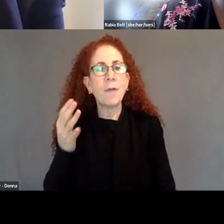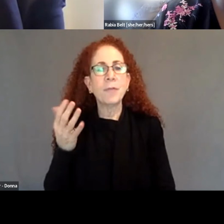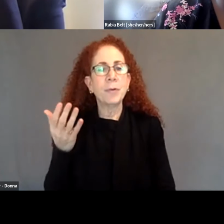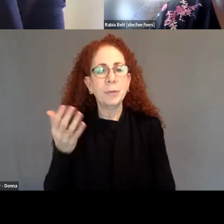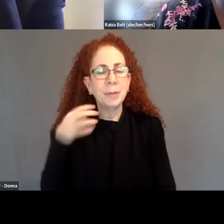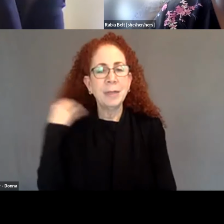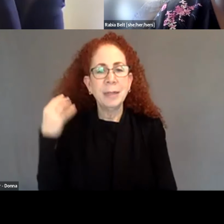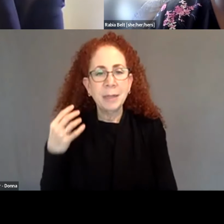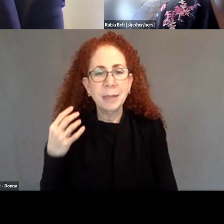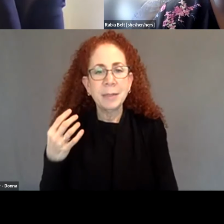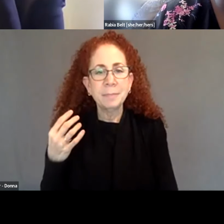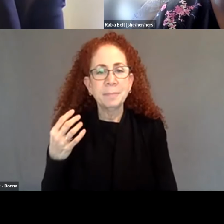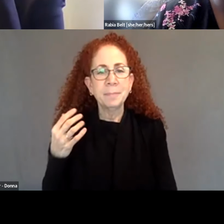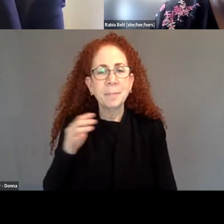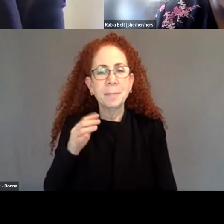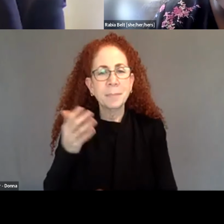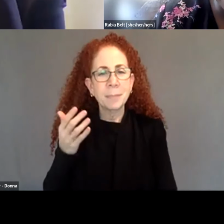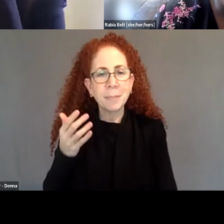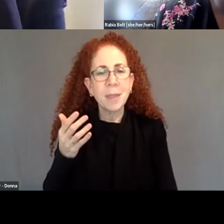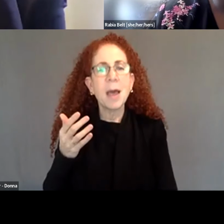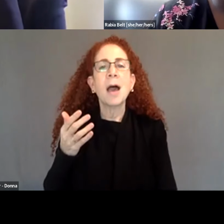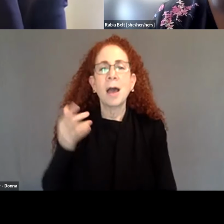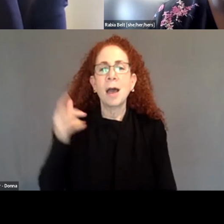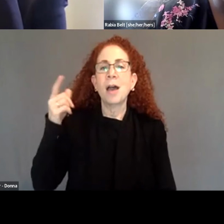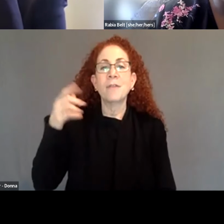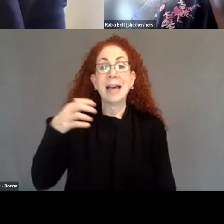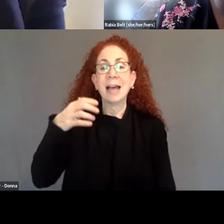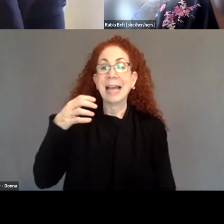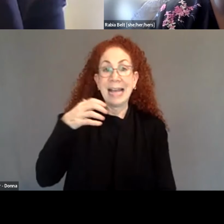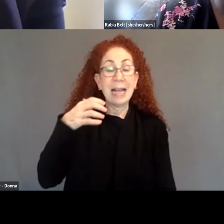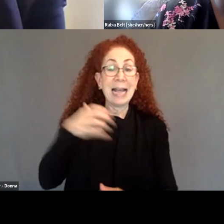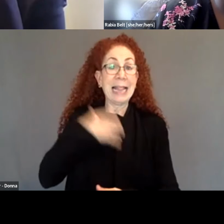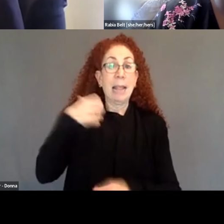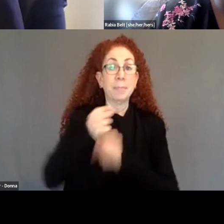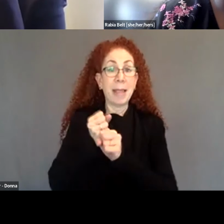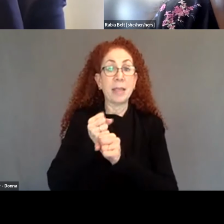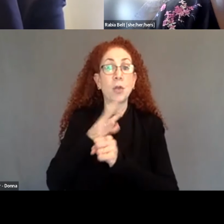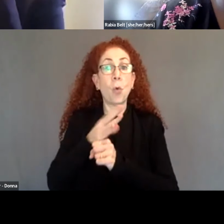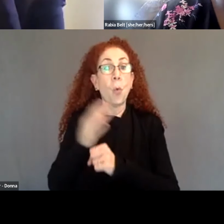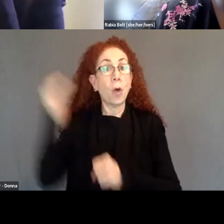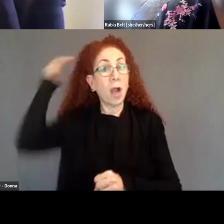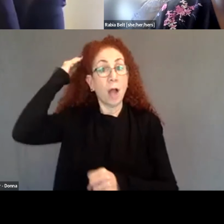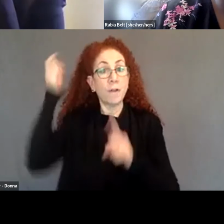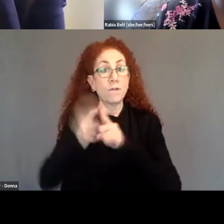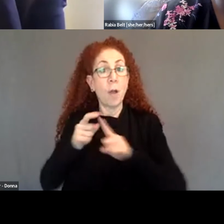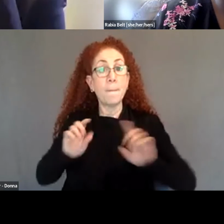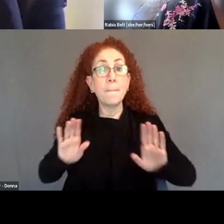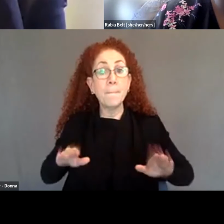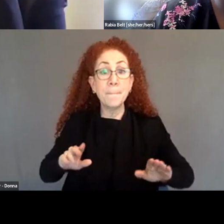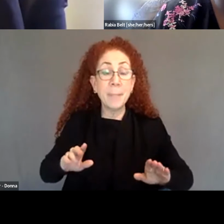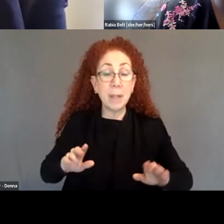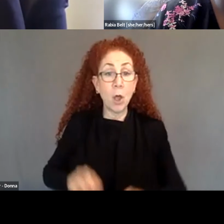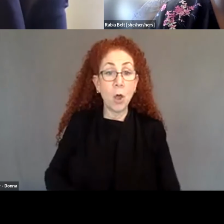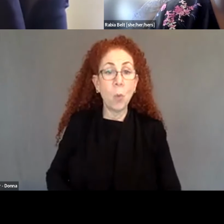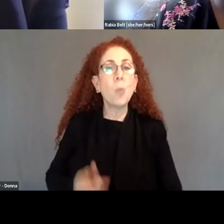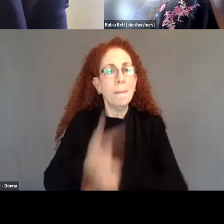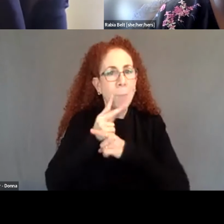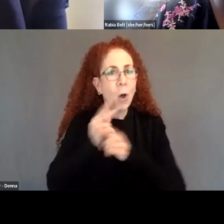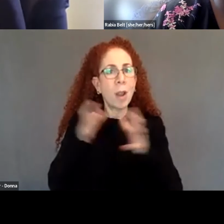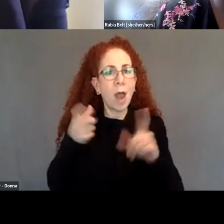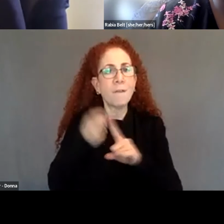or consciousness from below, so one of the things that we borrow a lot and has been done a lot